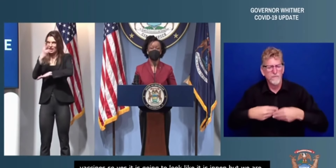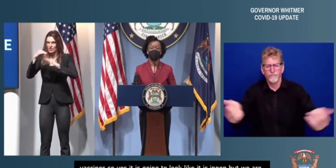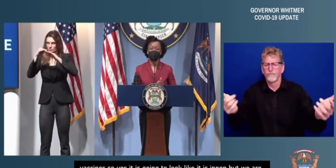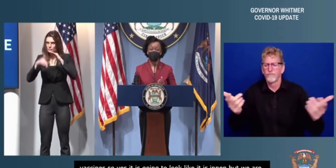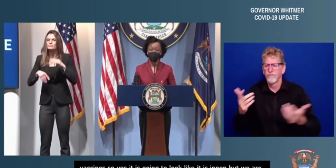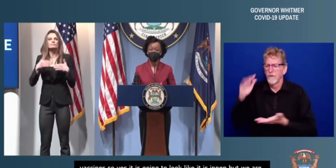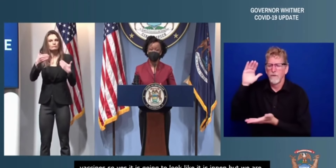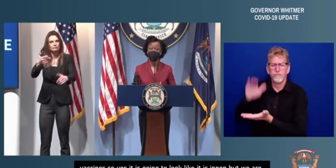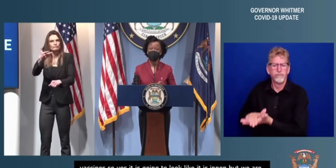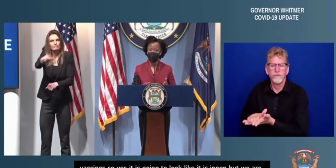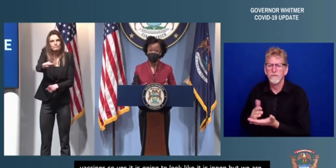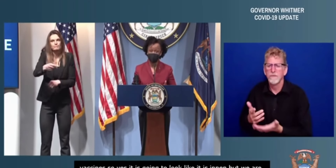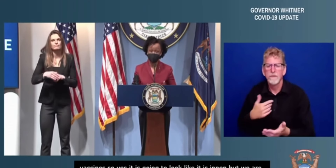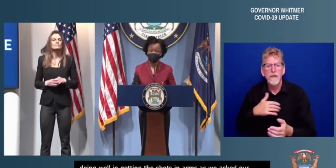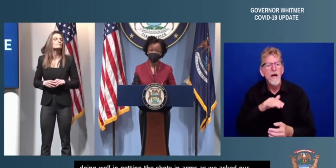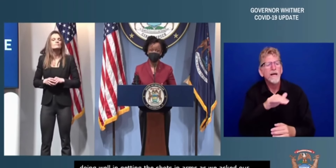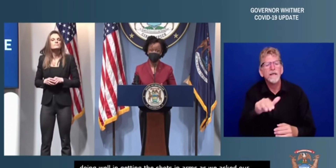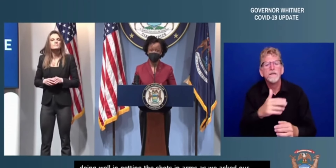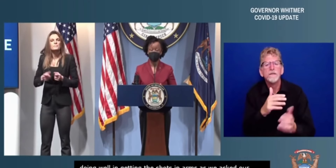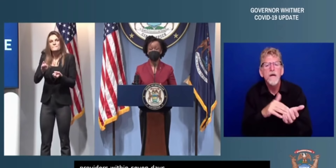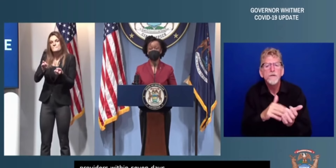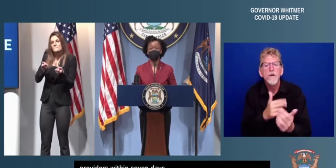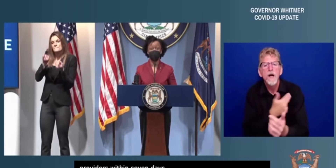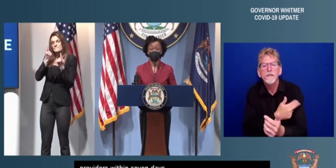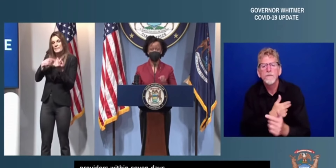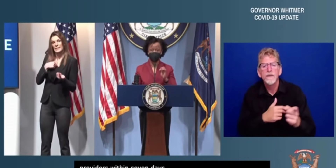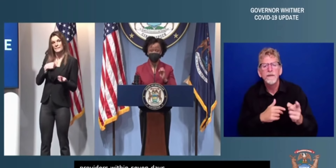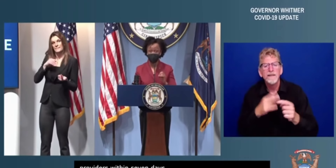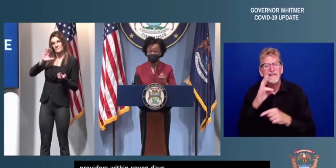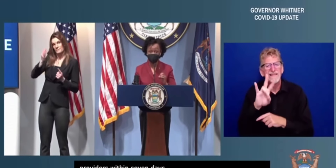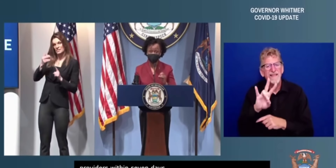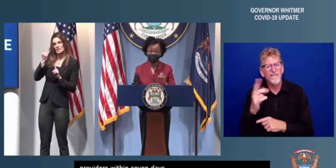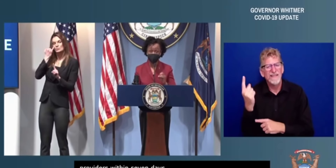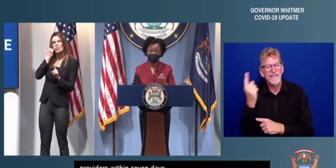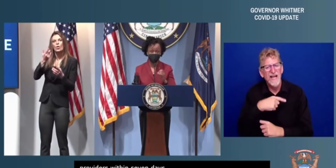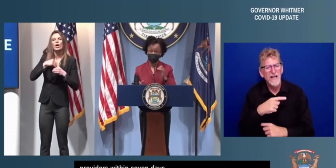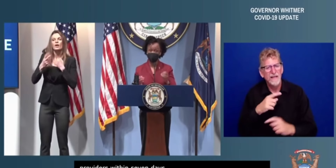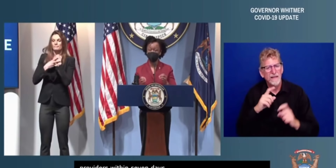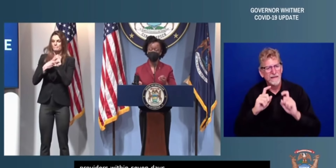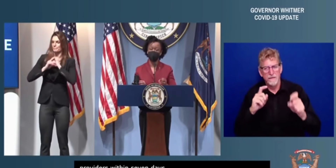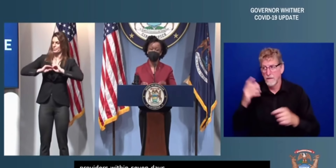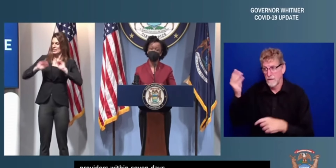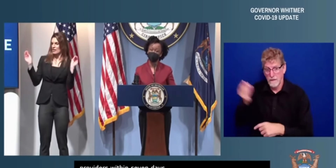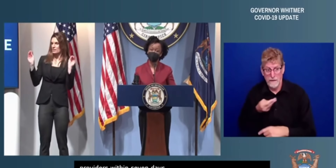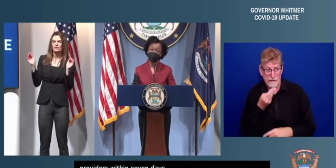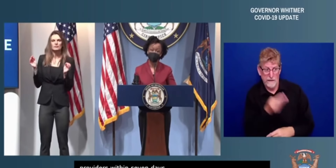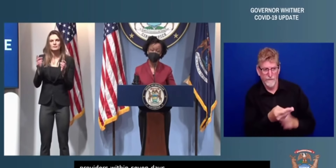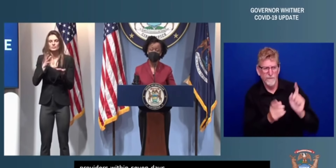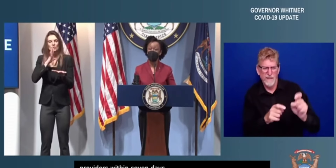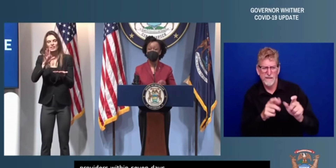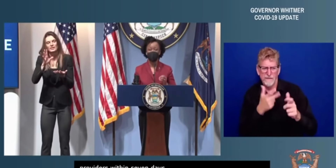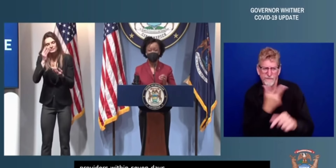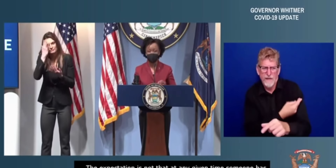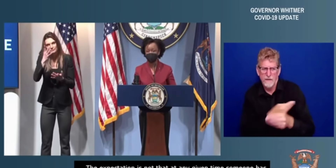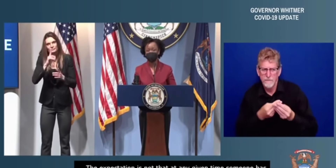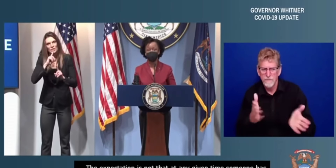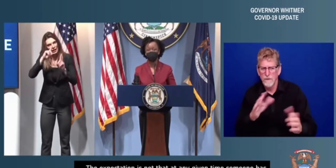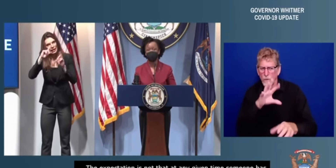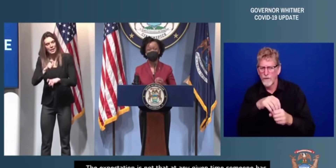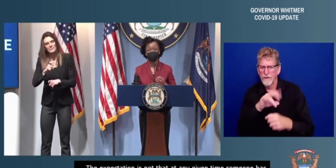days. The expectation is not that at any given time someone would have zero inventory, because it's just much more complex than that, but